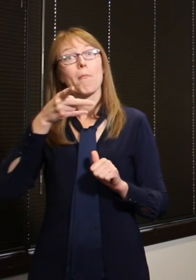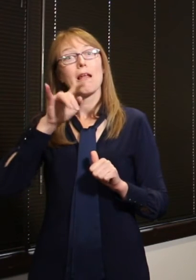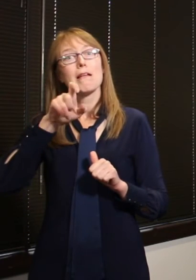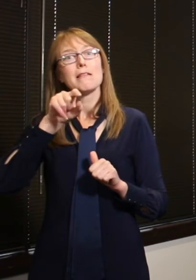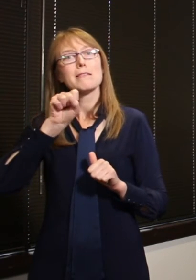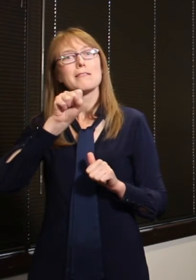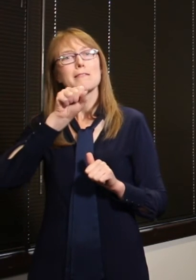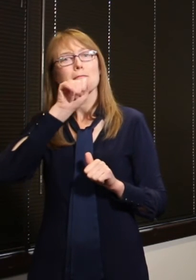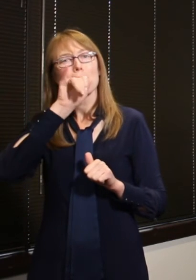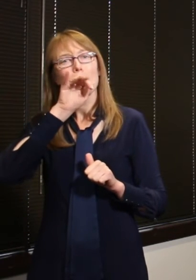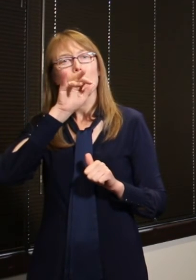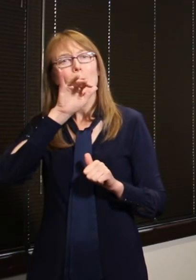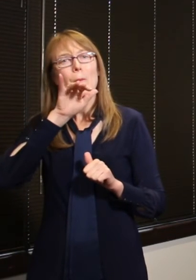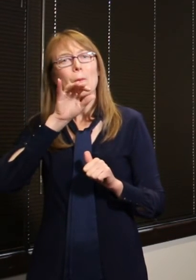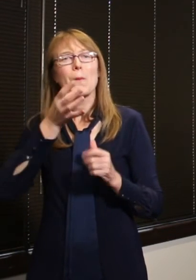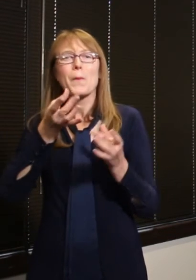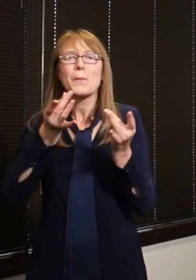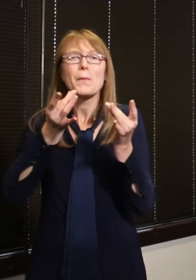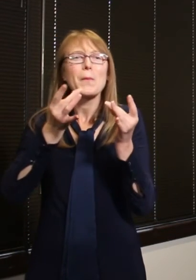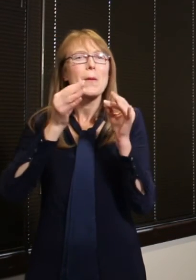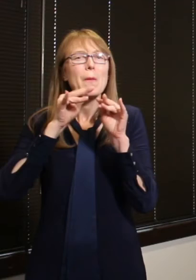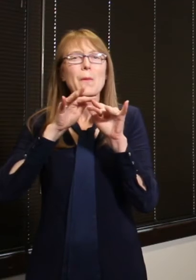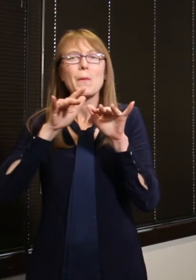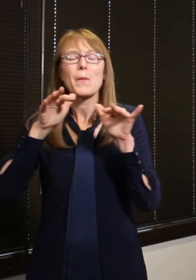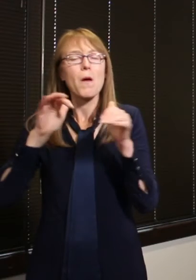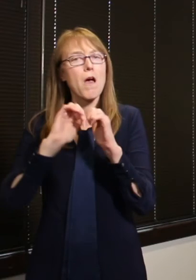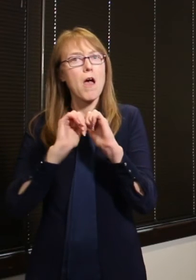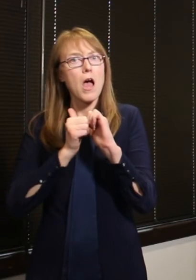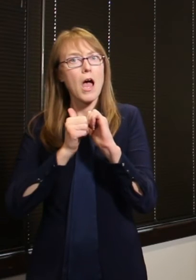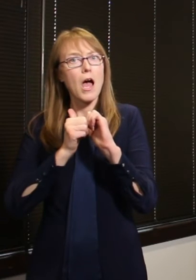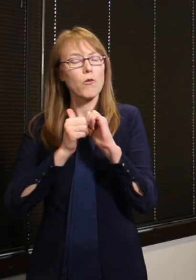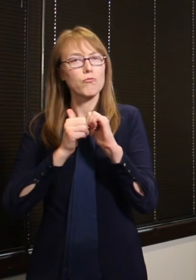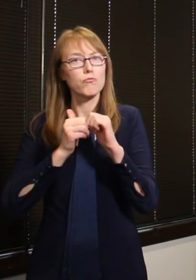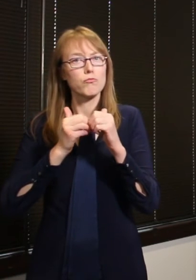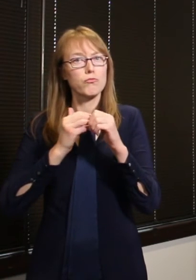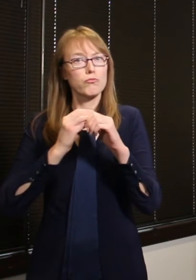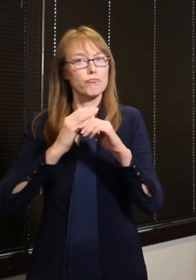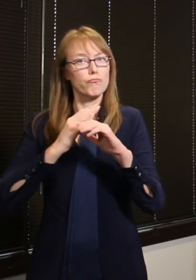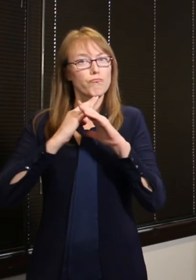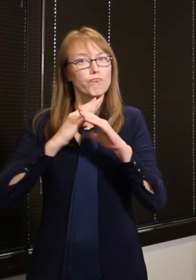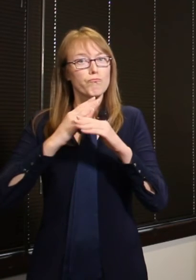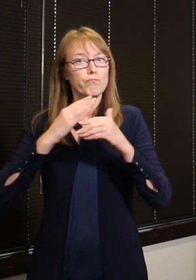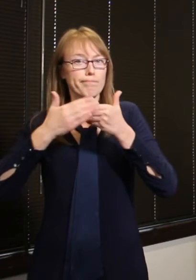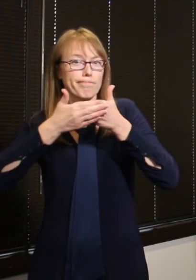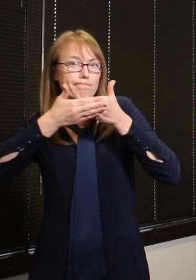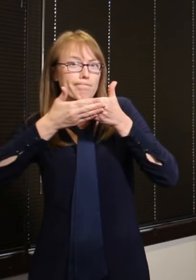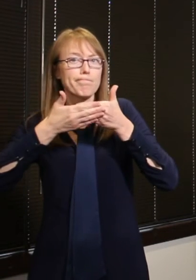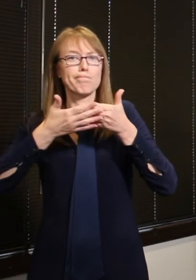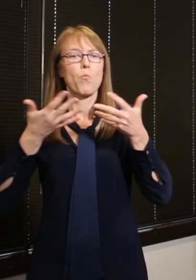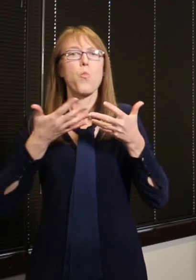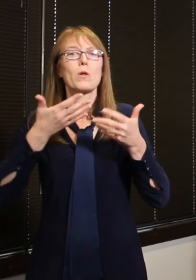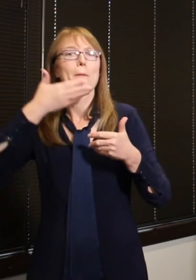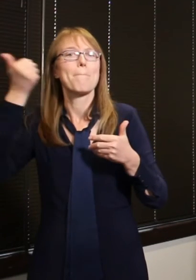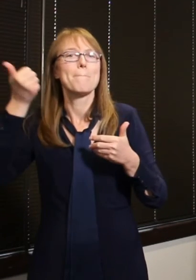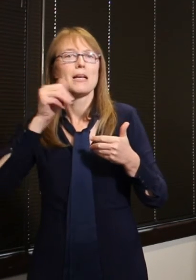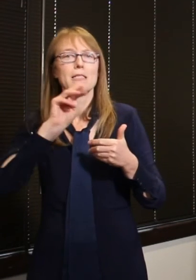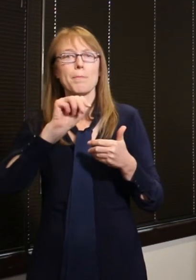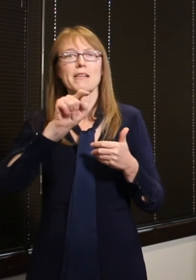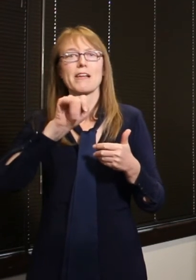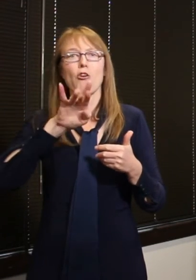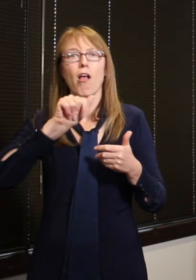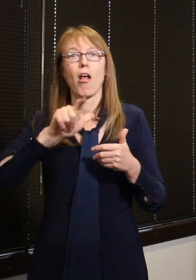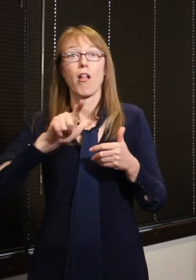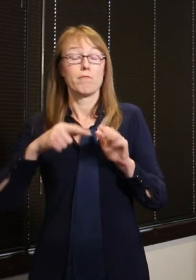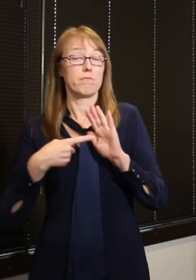talking. And there's a fair amount of science out there as well about what types of materials are best for face coverings. This slide we took from